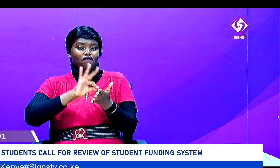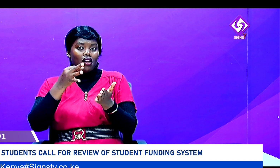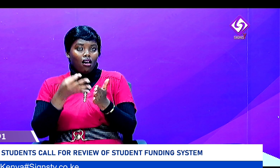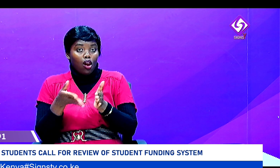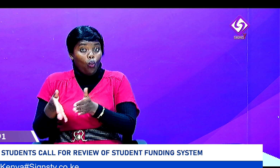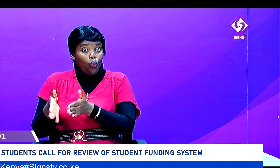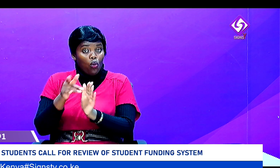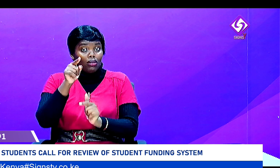model.